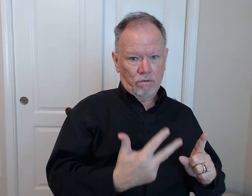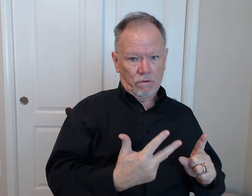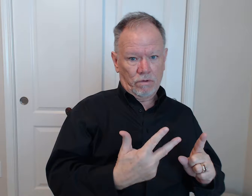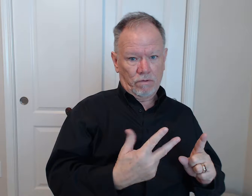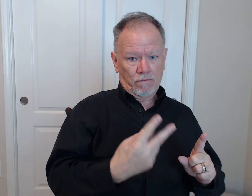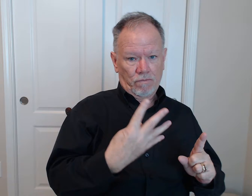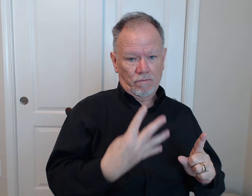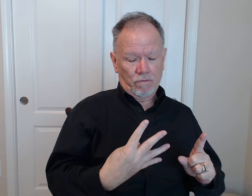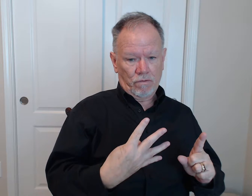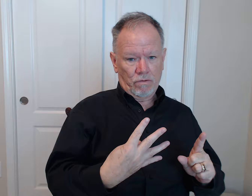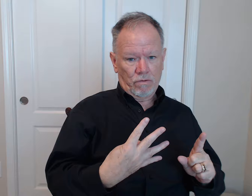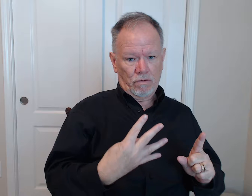4, 5,